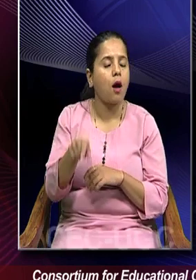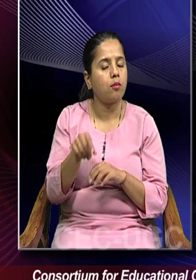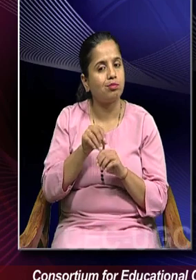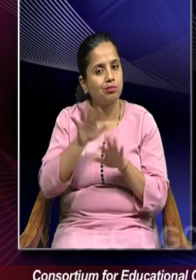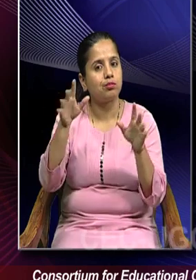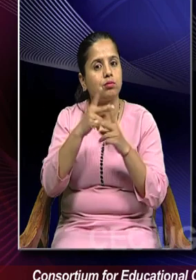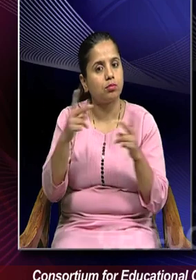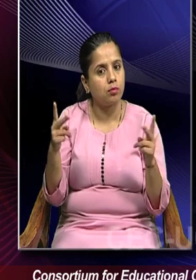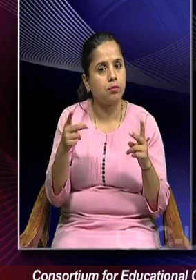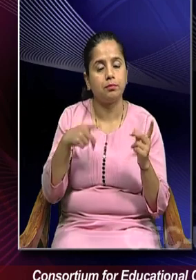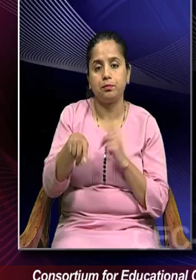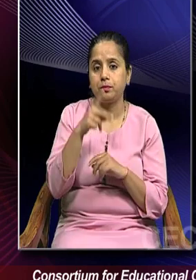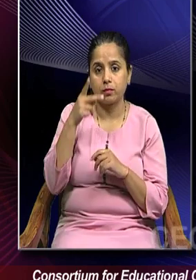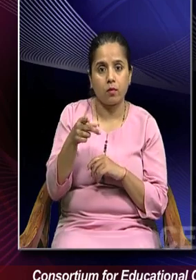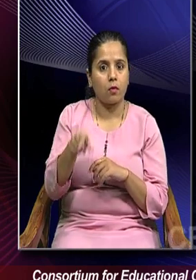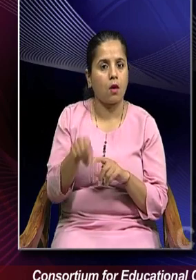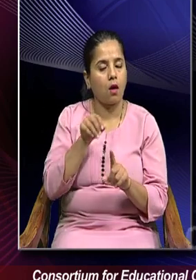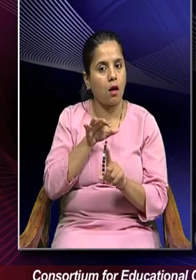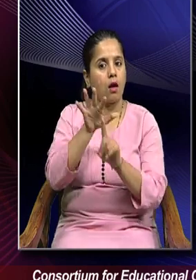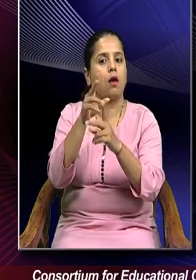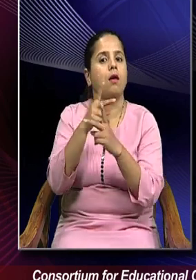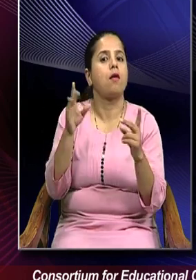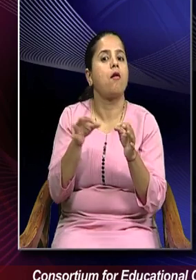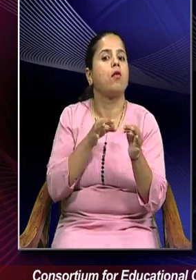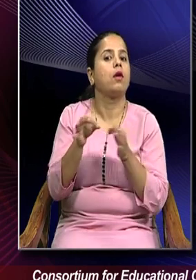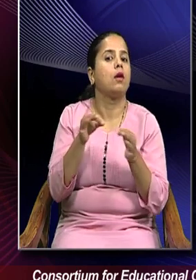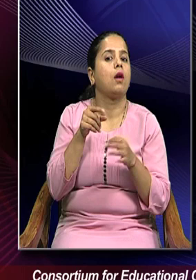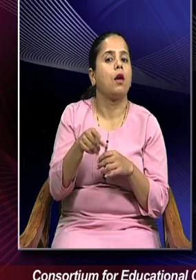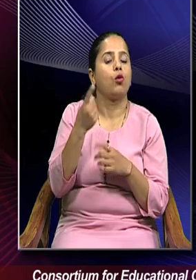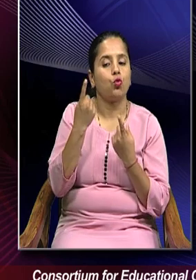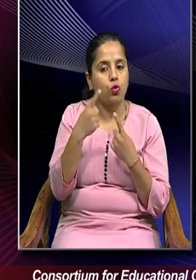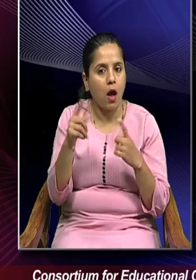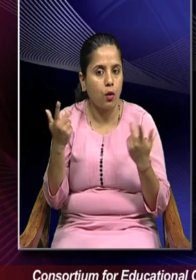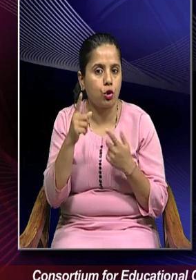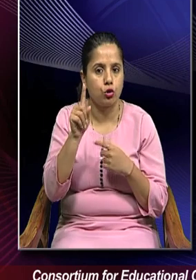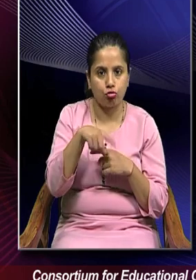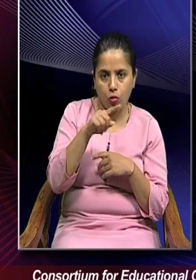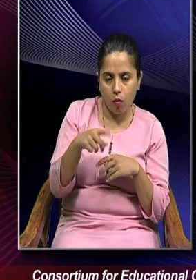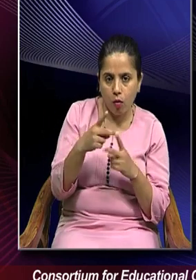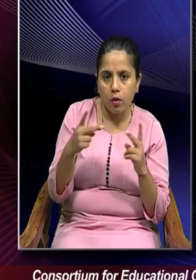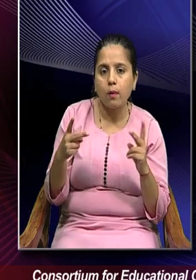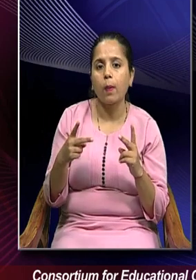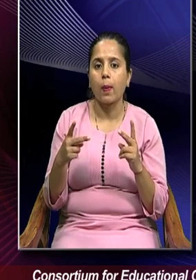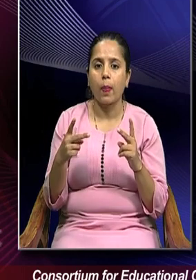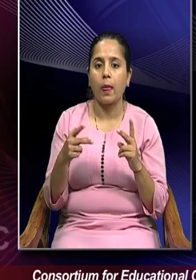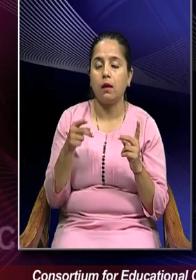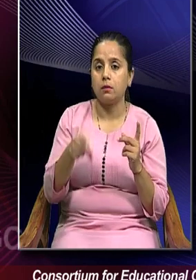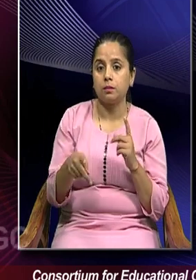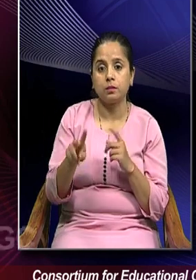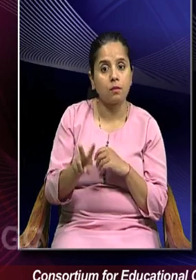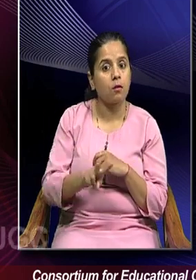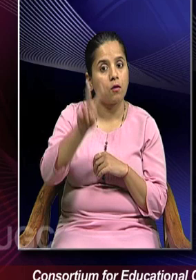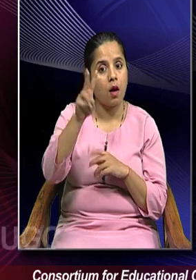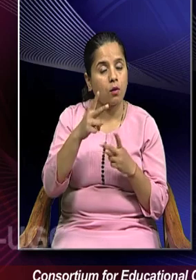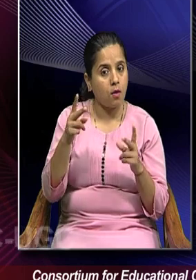of light on the ideals of the kind of values